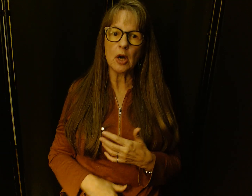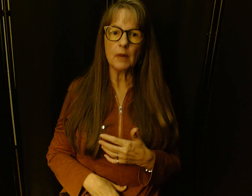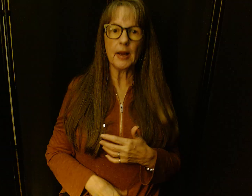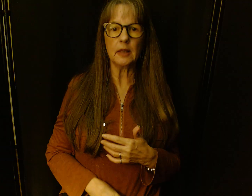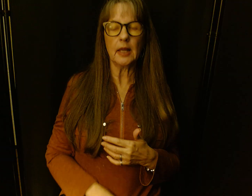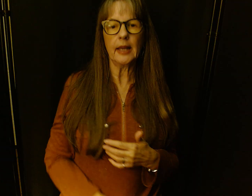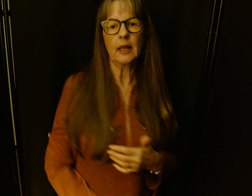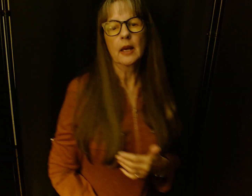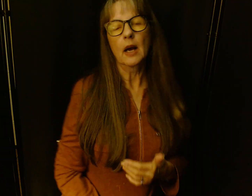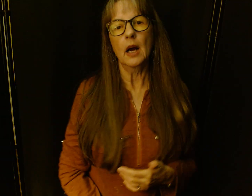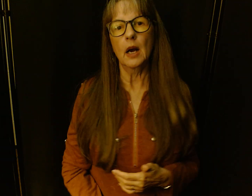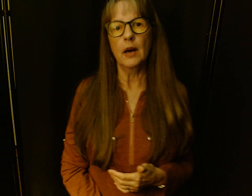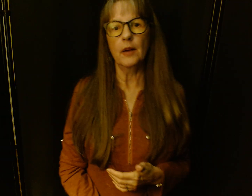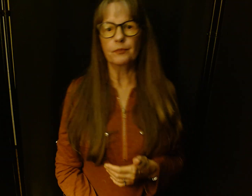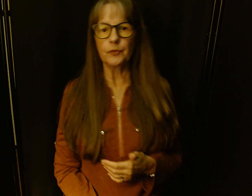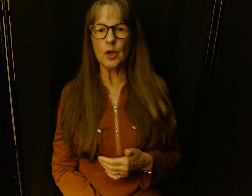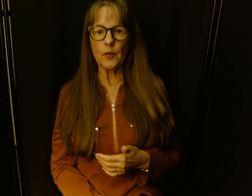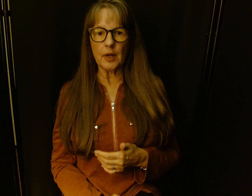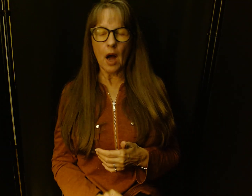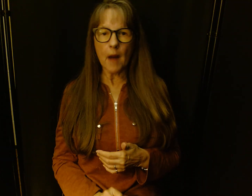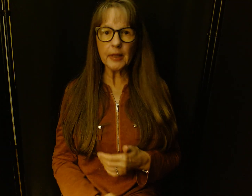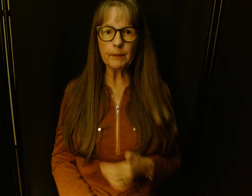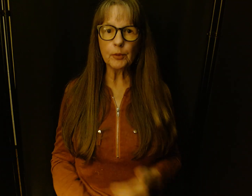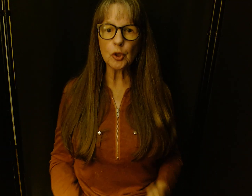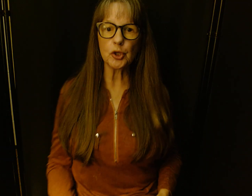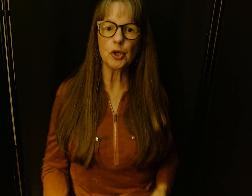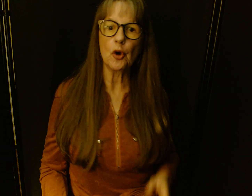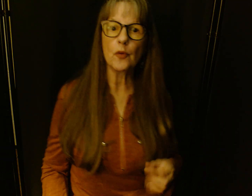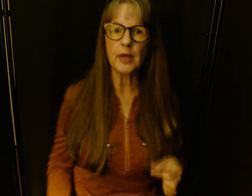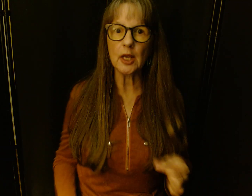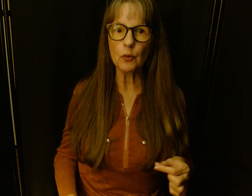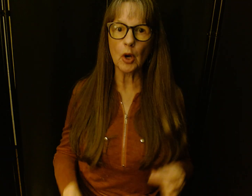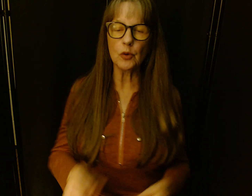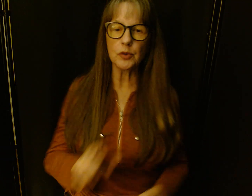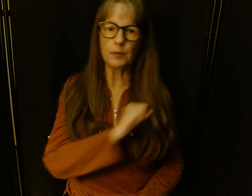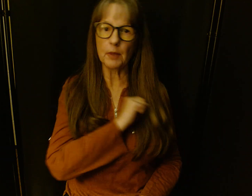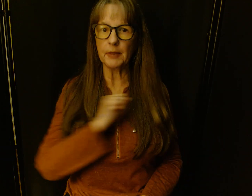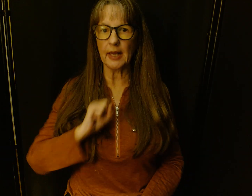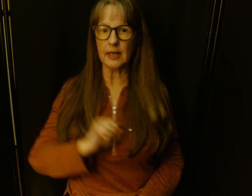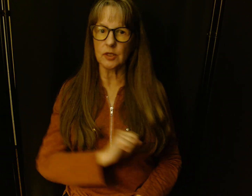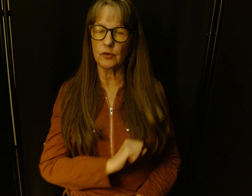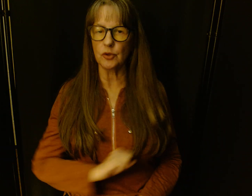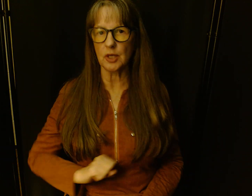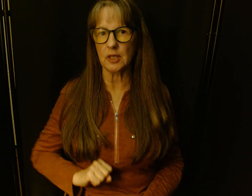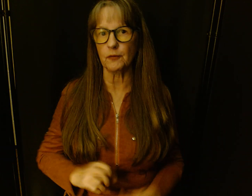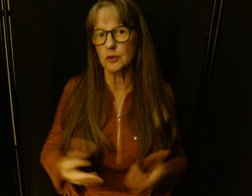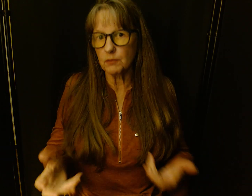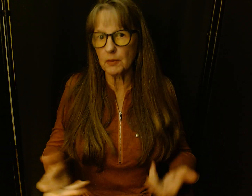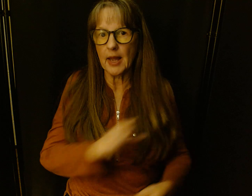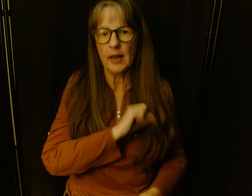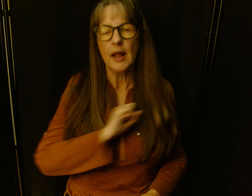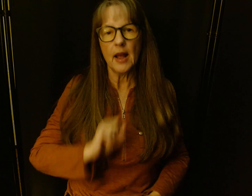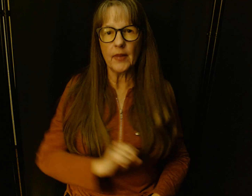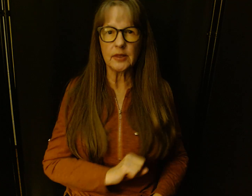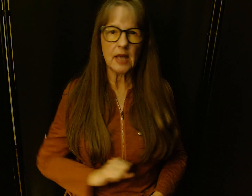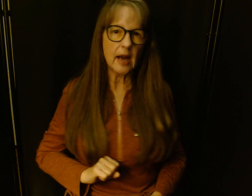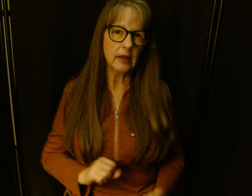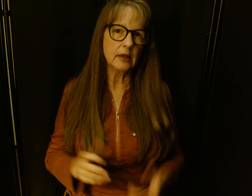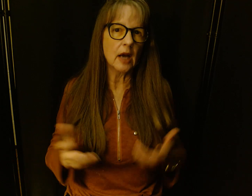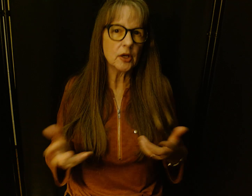about the comic books, the heroes, they'll put a big S on their chest, like for Superman, and that's kind of not just